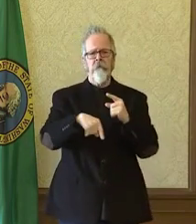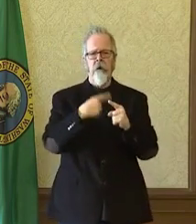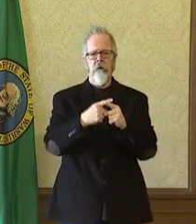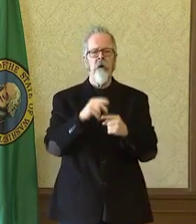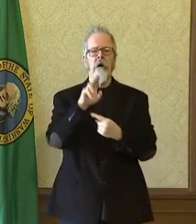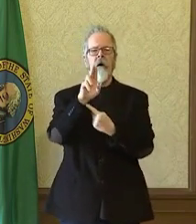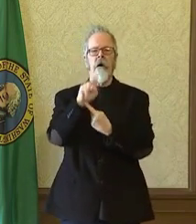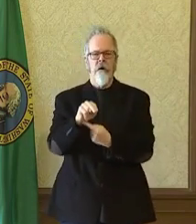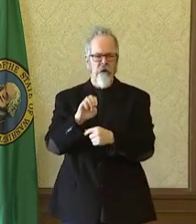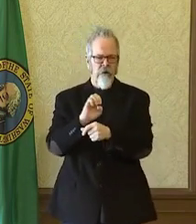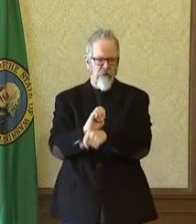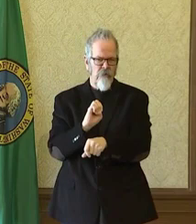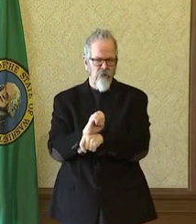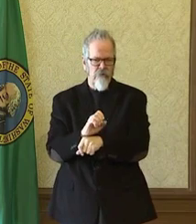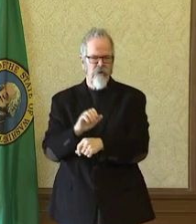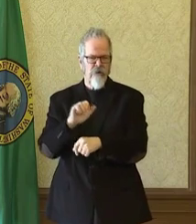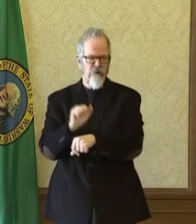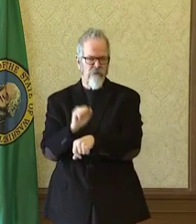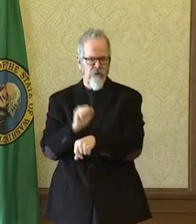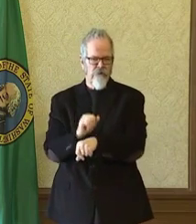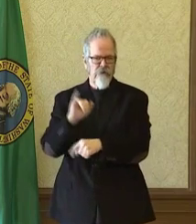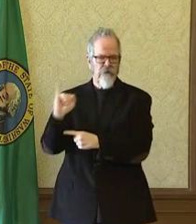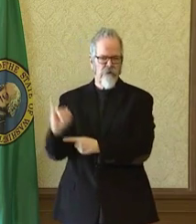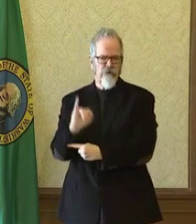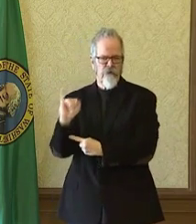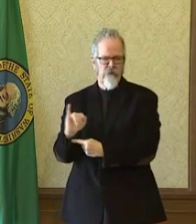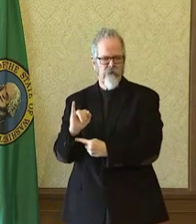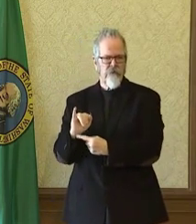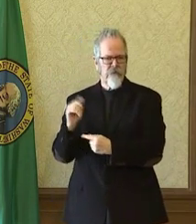questions? First, we'll go to Rachel with AP.